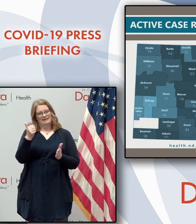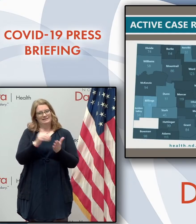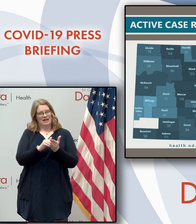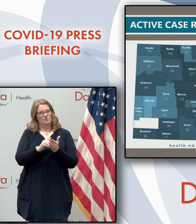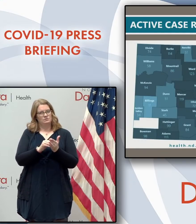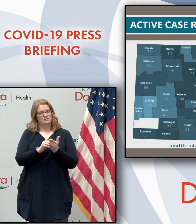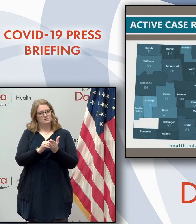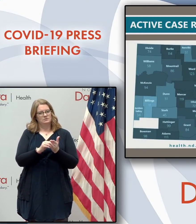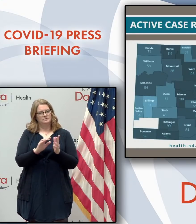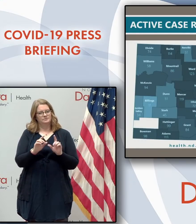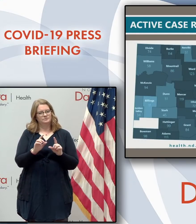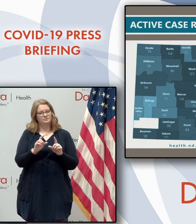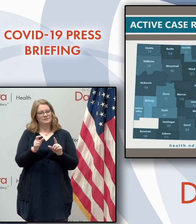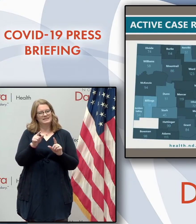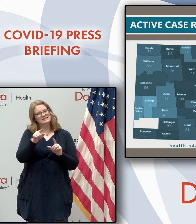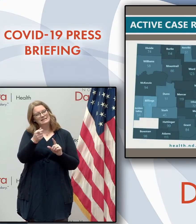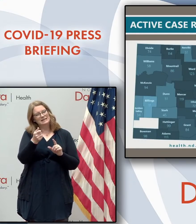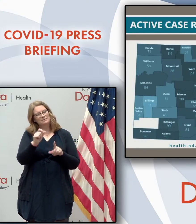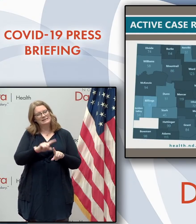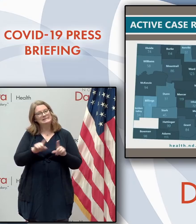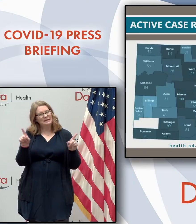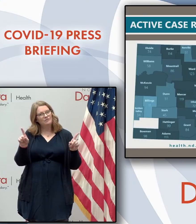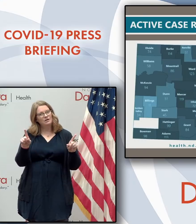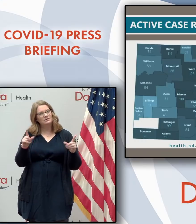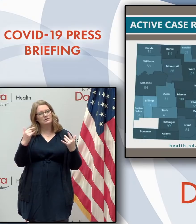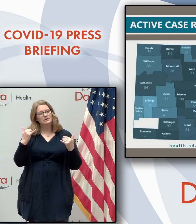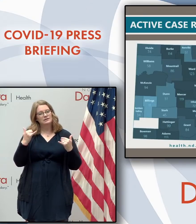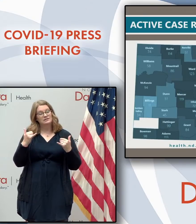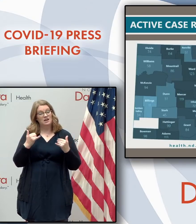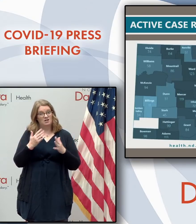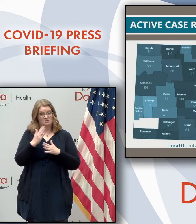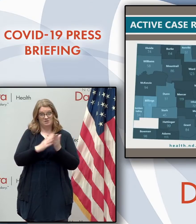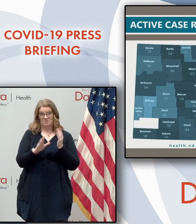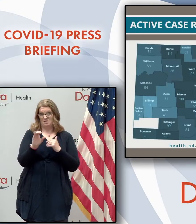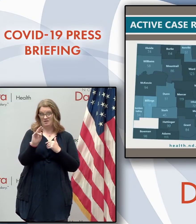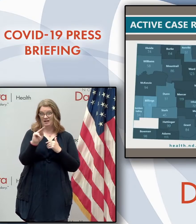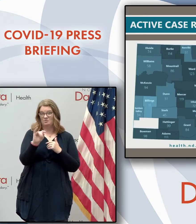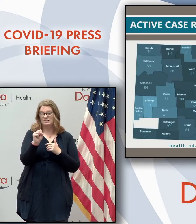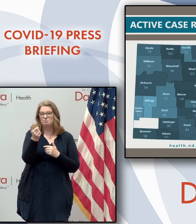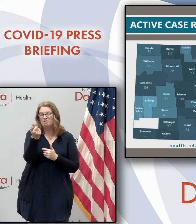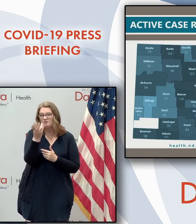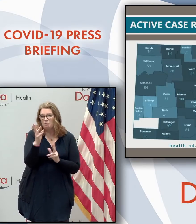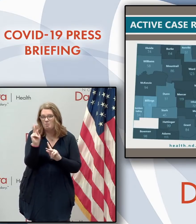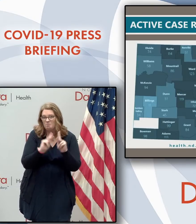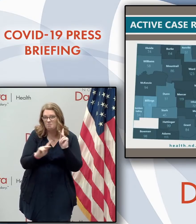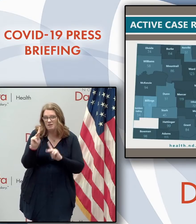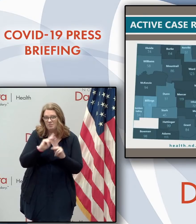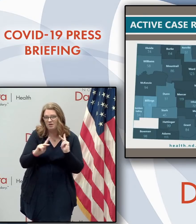see a little bit of a different picture here, that some of our lower population counties also have got some of the highest